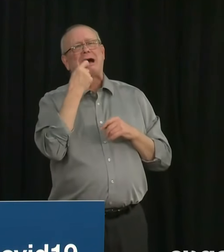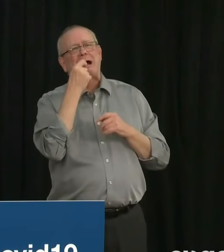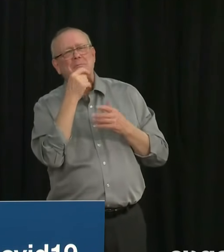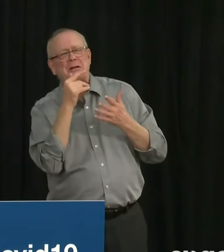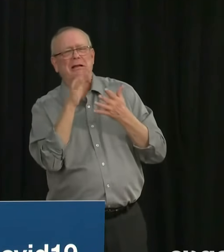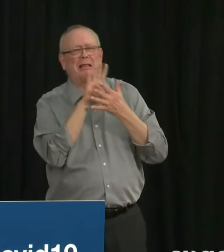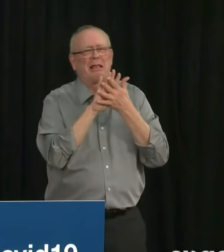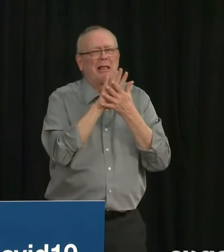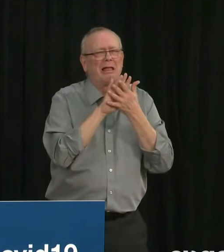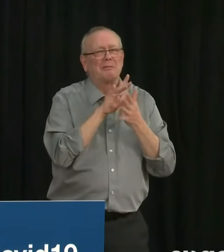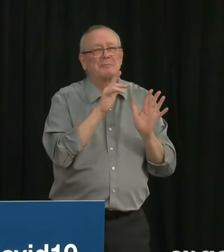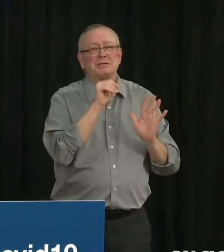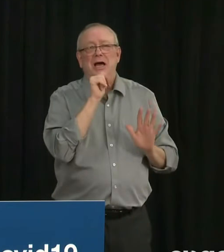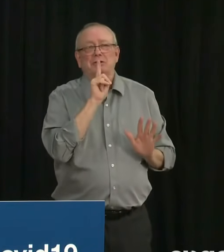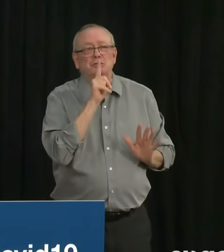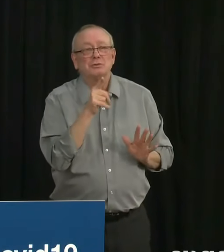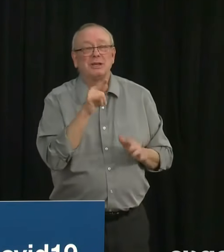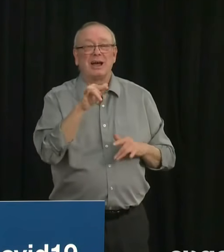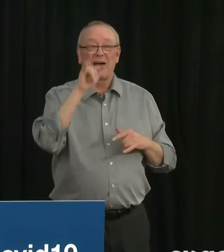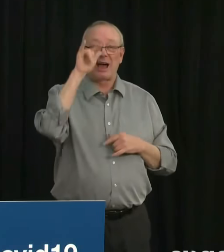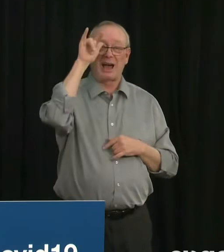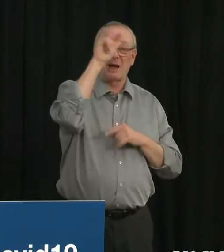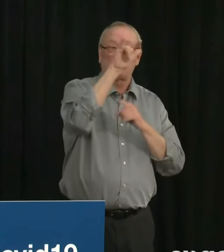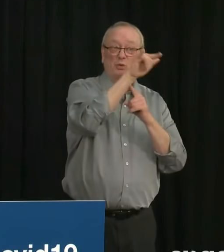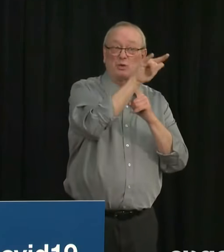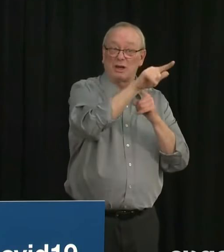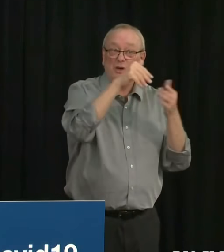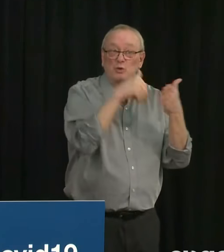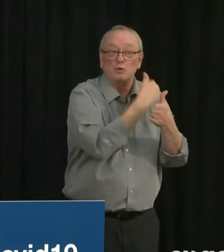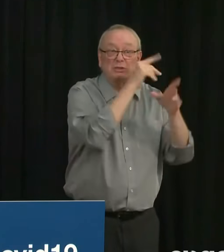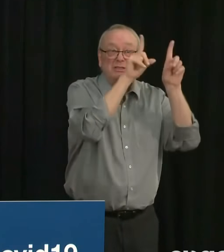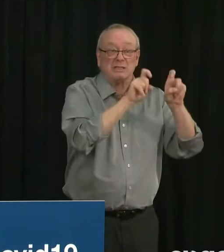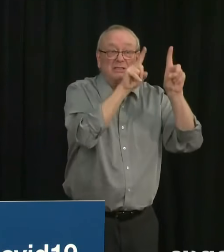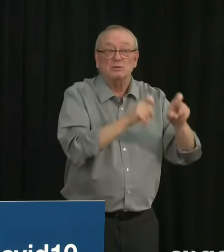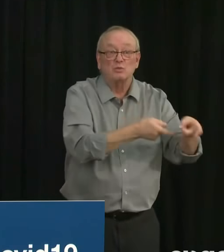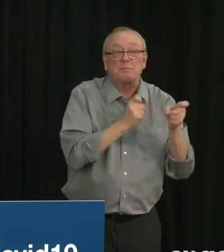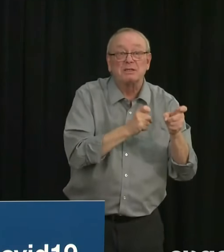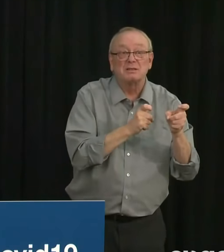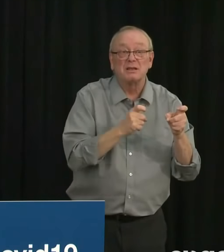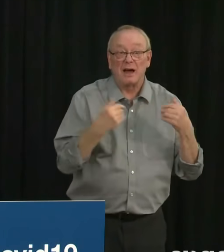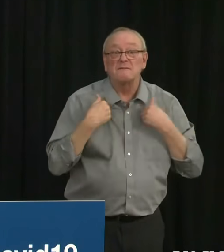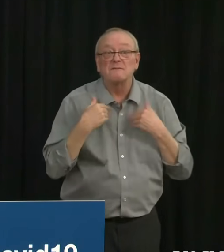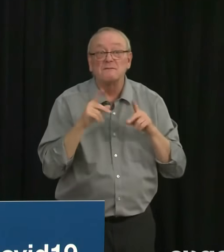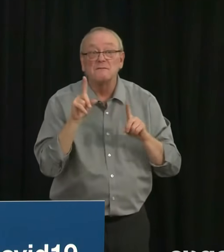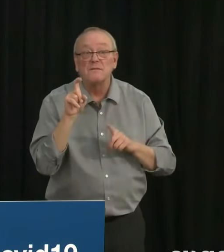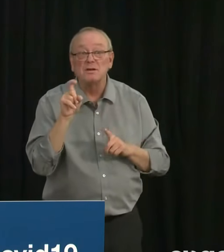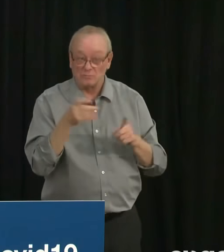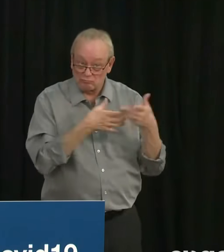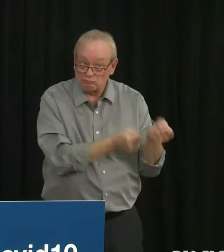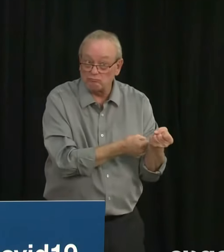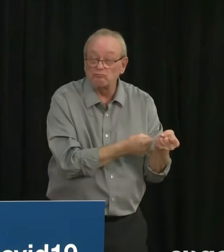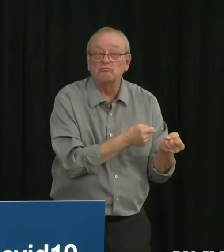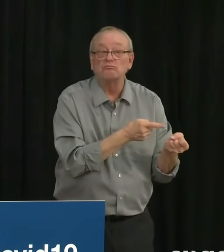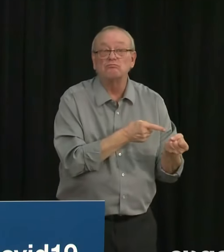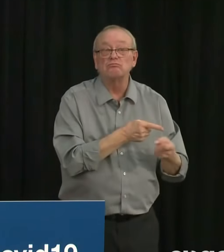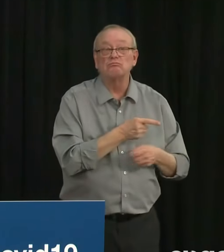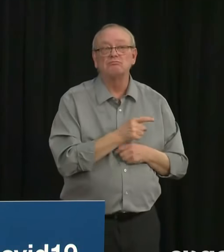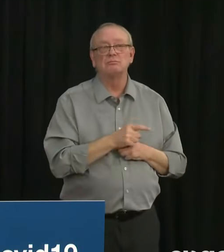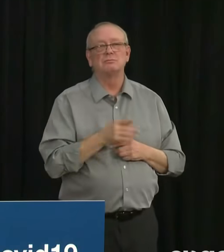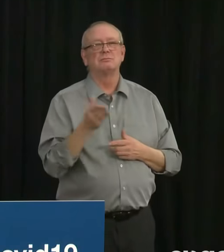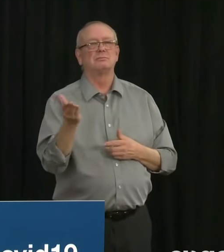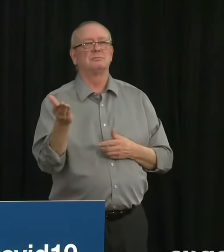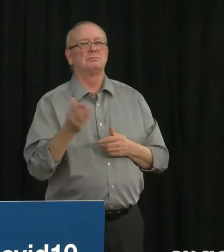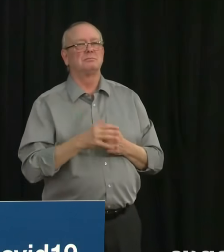abroad should continue to isolate until receiving a second result? Thank you for sharing that information. I'm not aware of that